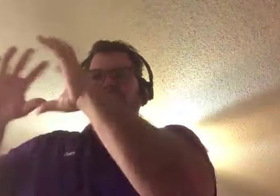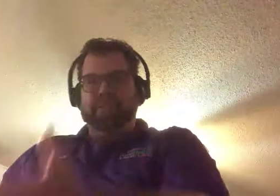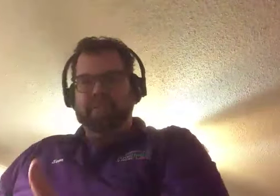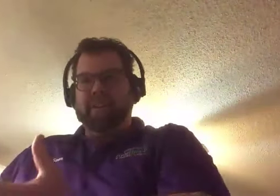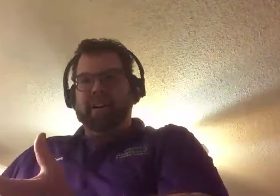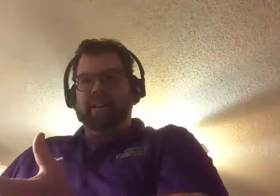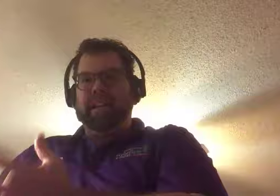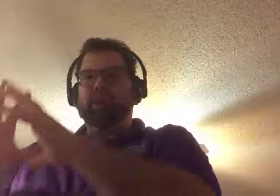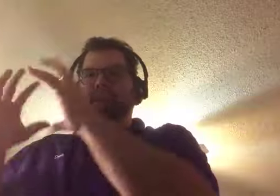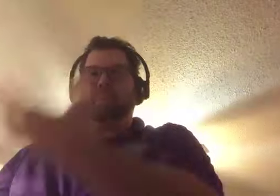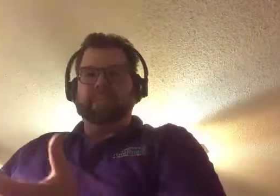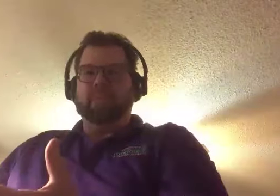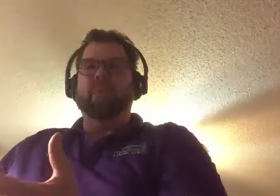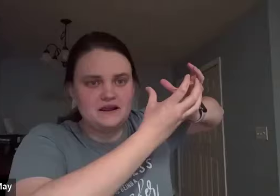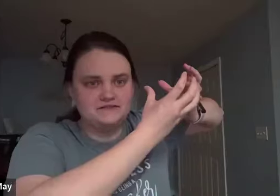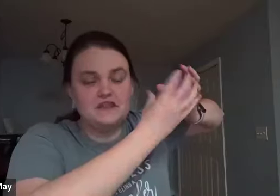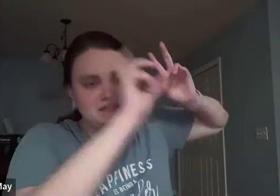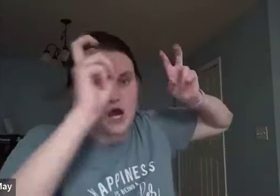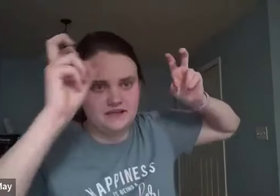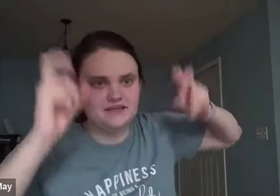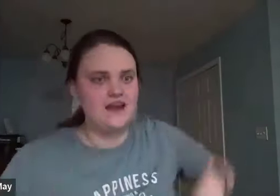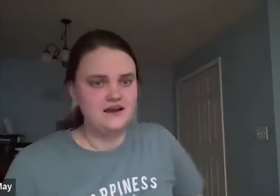of, you know, or encompassed that more area of that topic. Yeah.